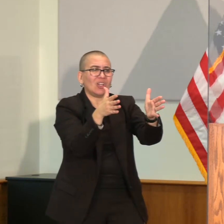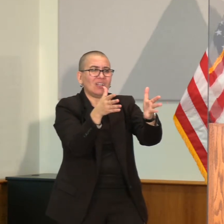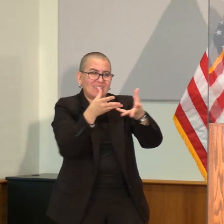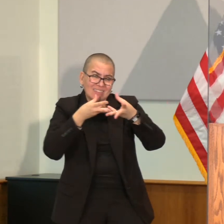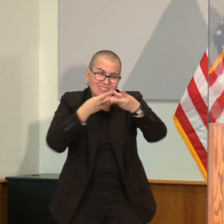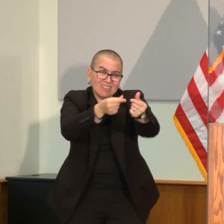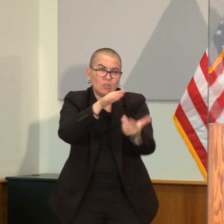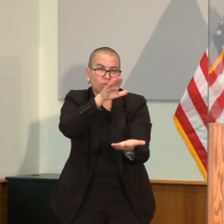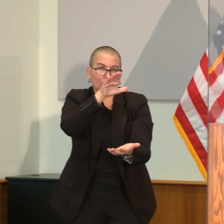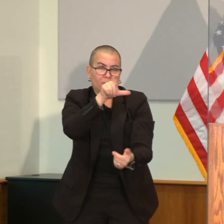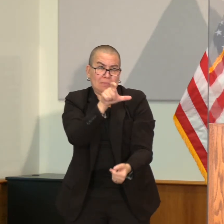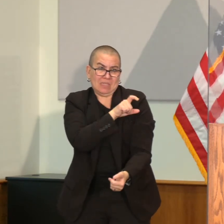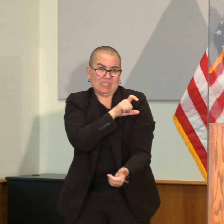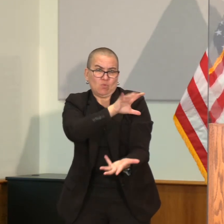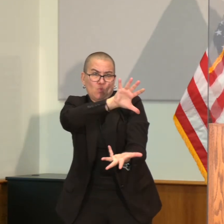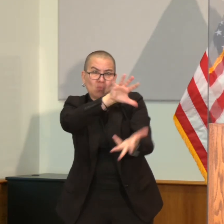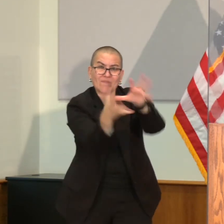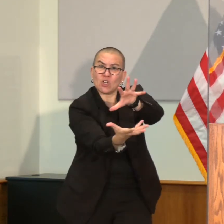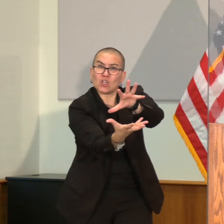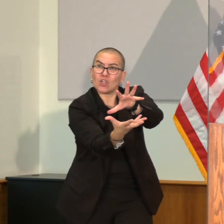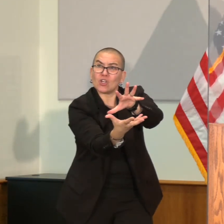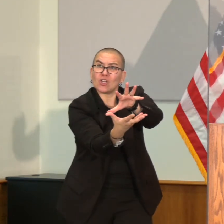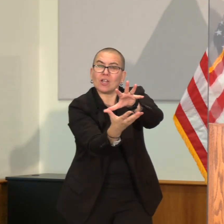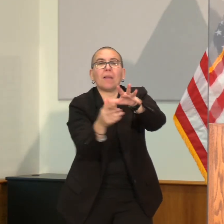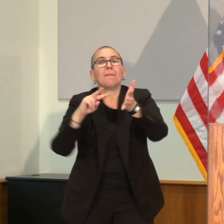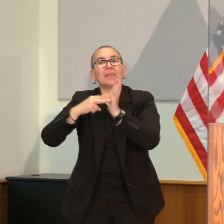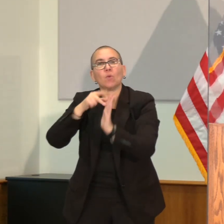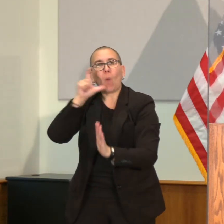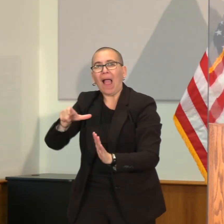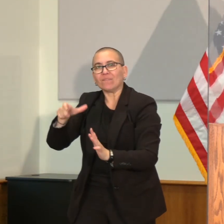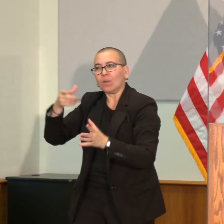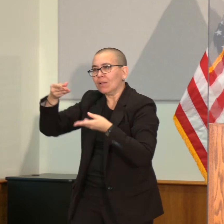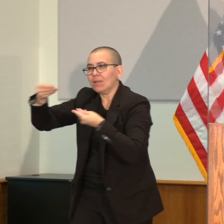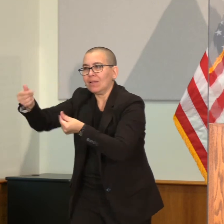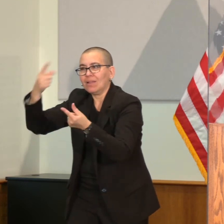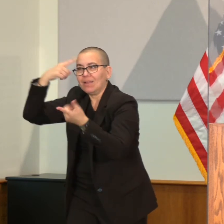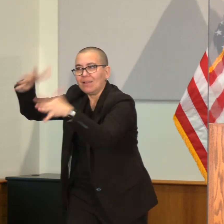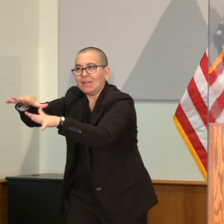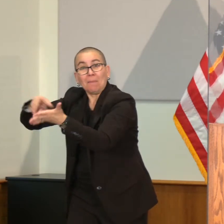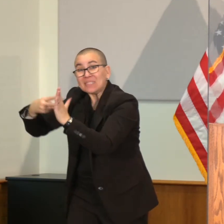a deficiency because of the point where we're at in the biennium,